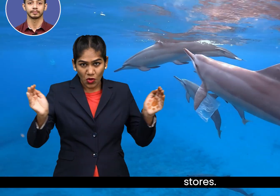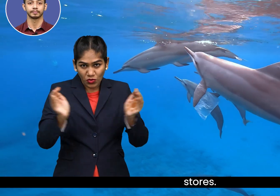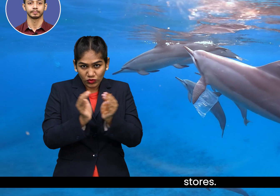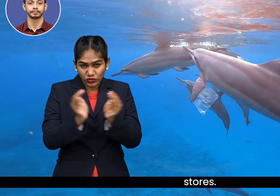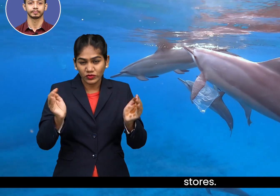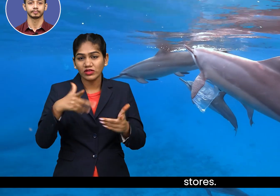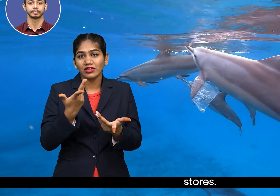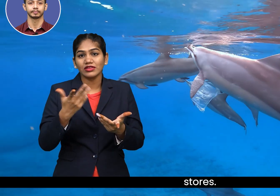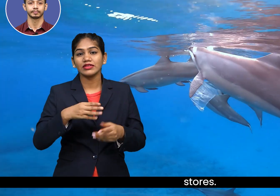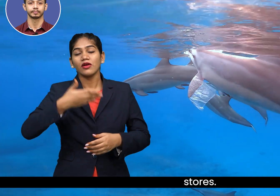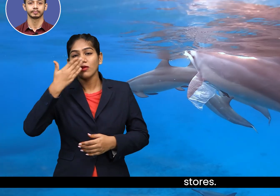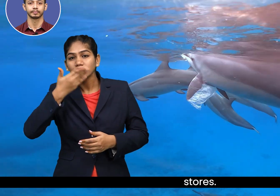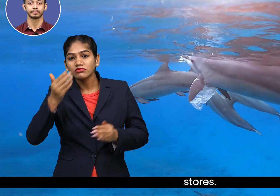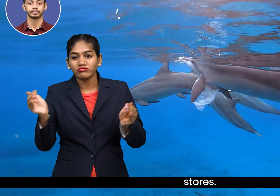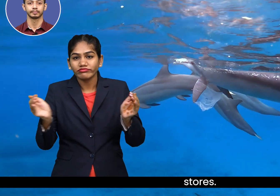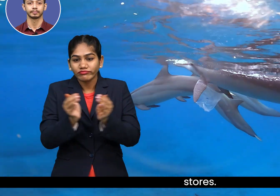stores.